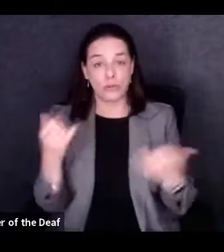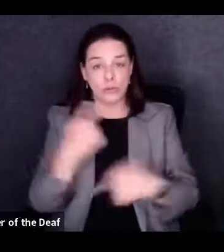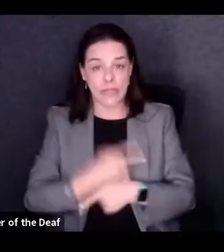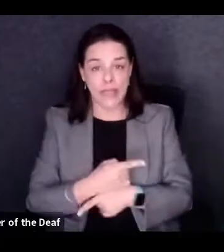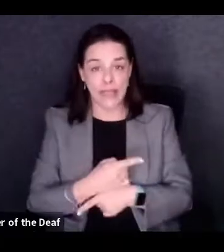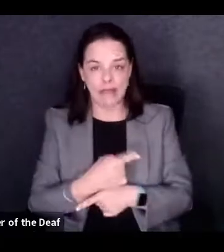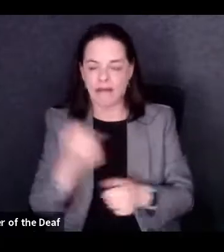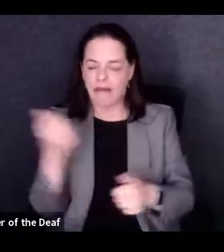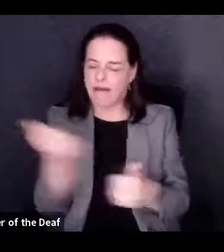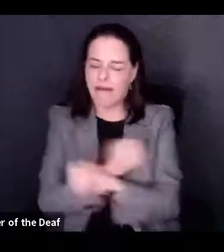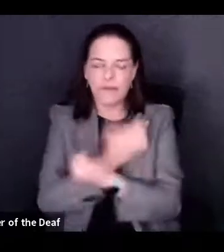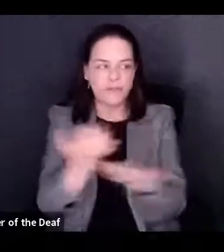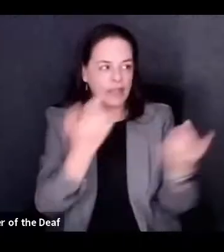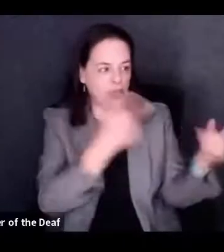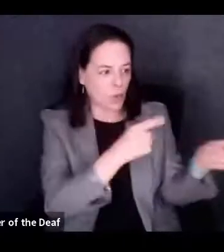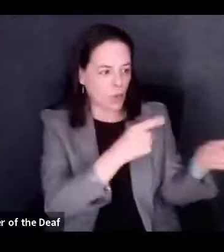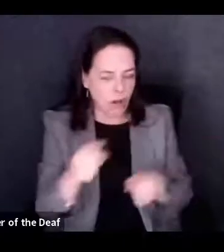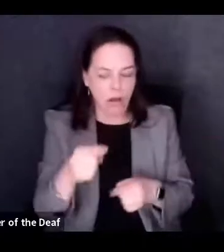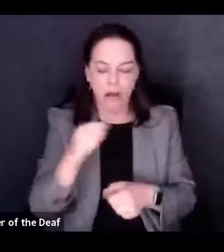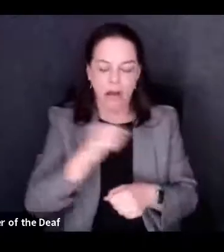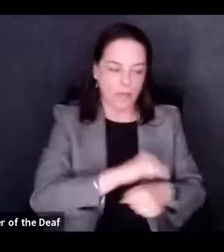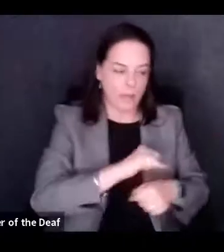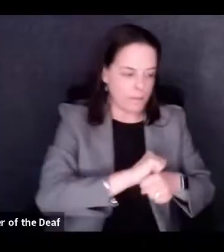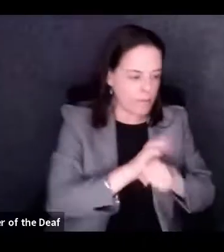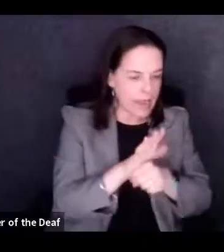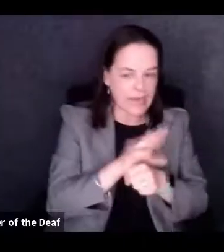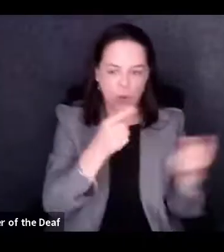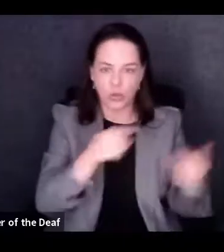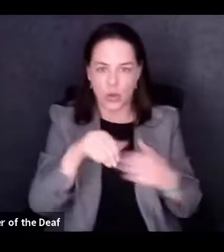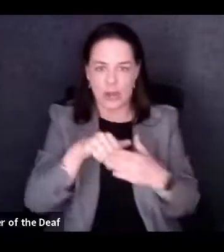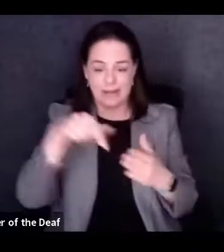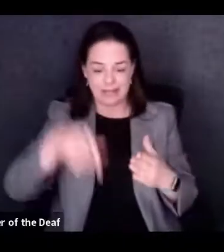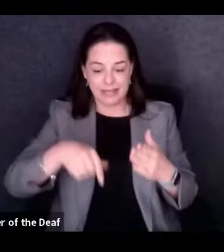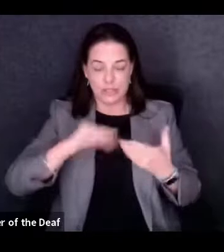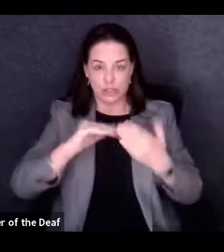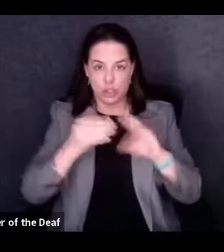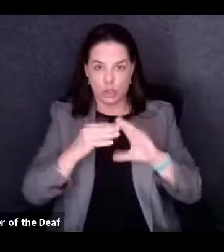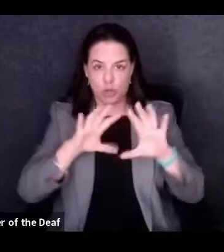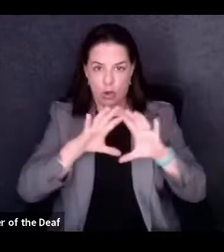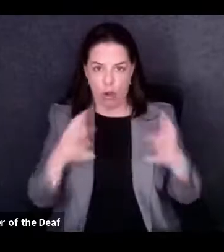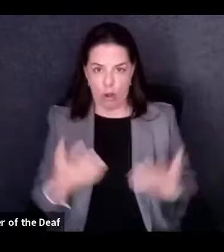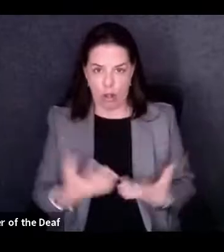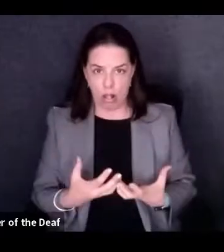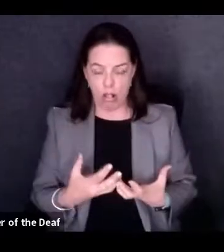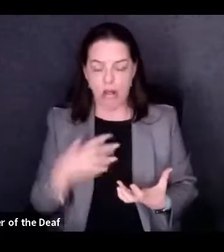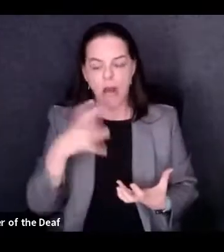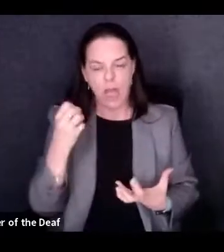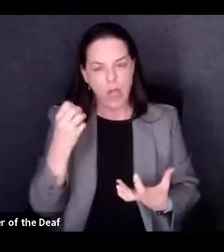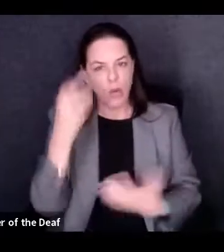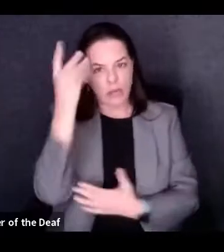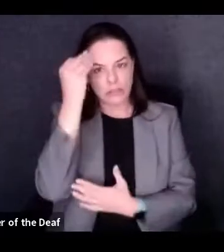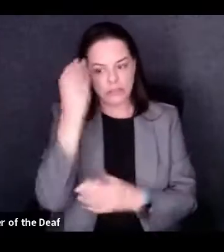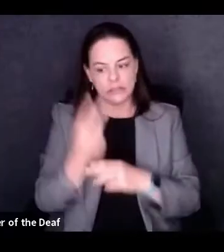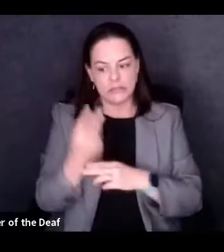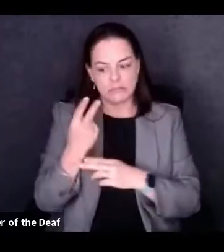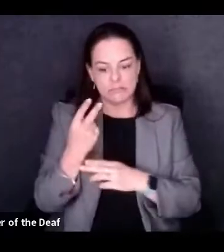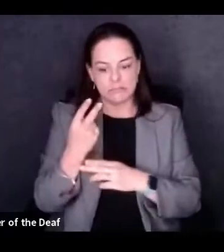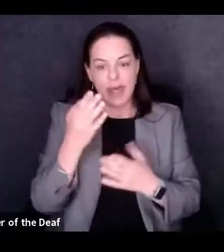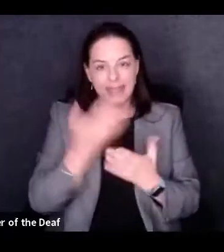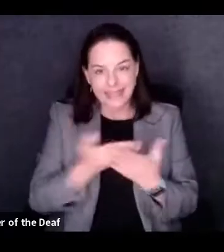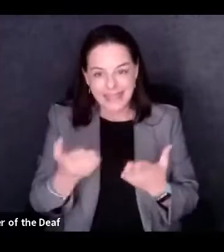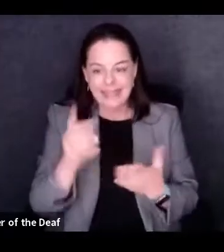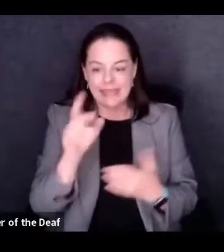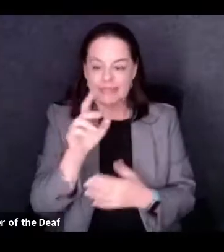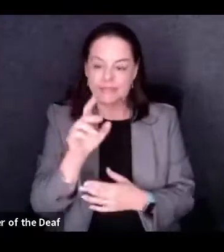with everything going on with the pandemic and in this community as a whole, I want to reflect on the tools that we can use to help